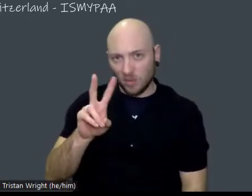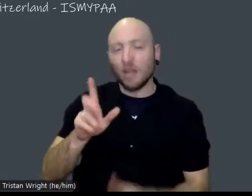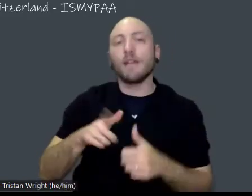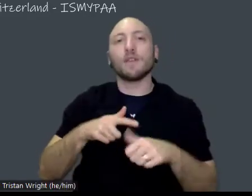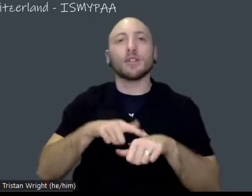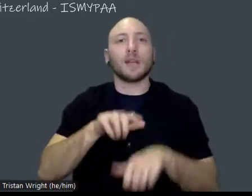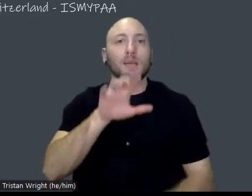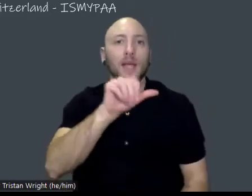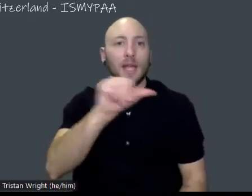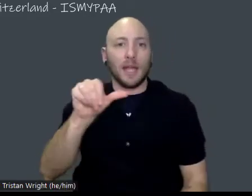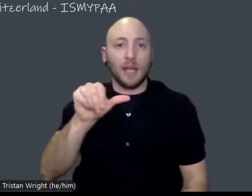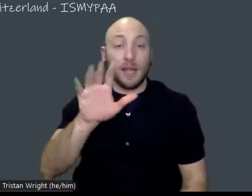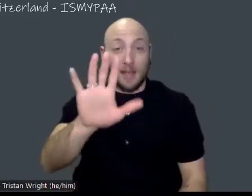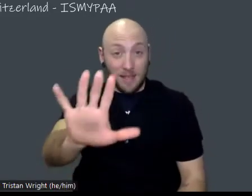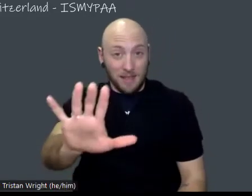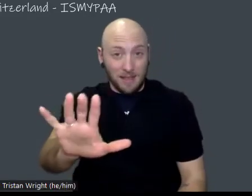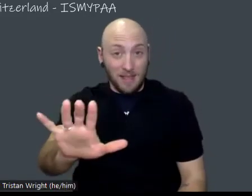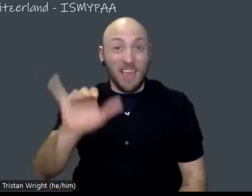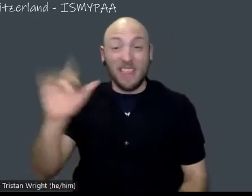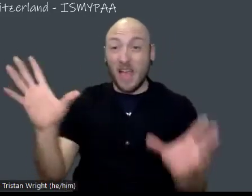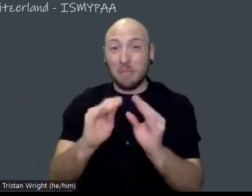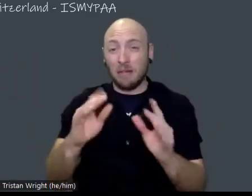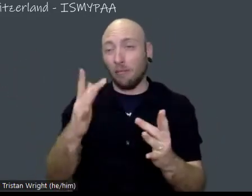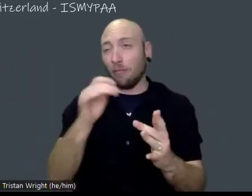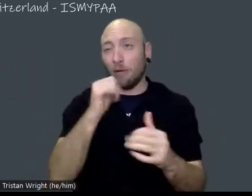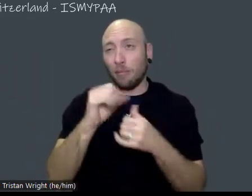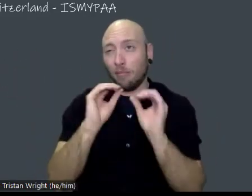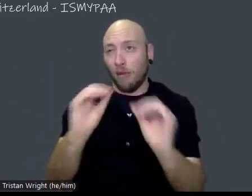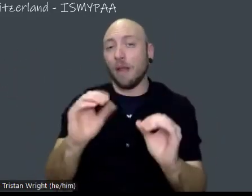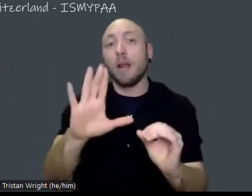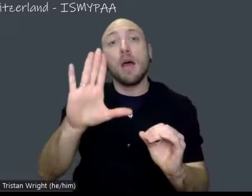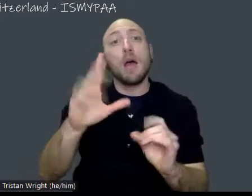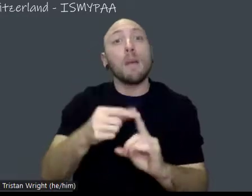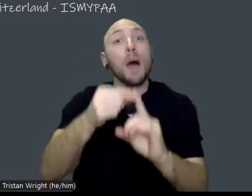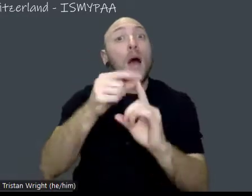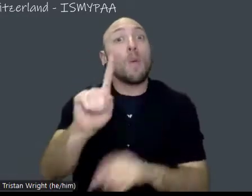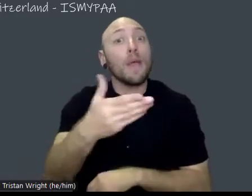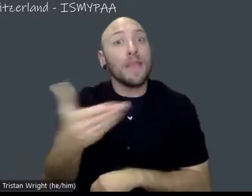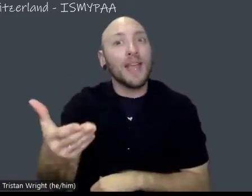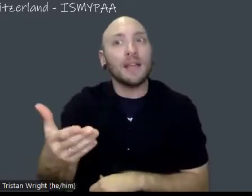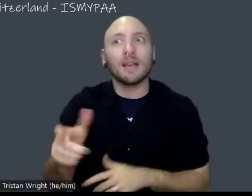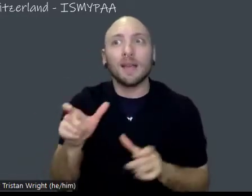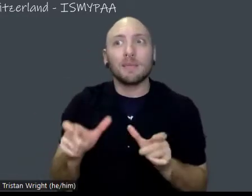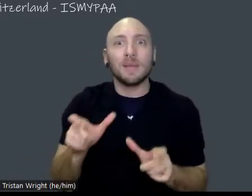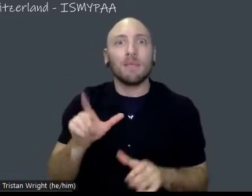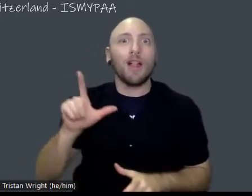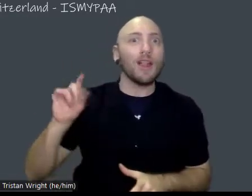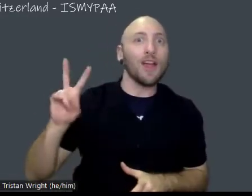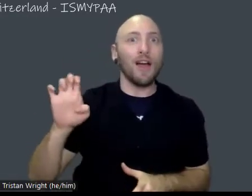time. I don't remember anything about that meeting except the love and the big welcome I got there.